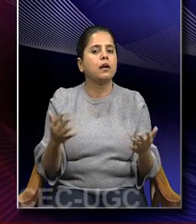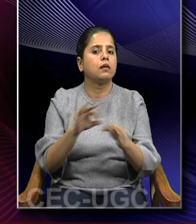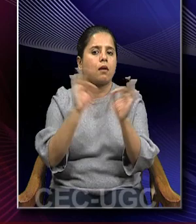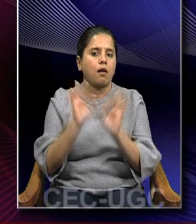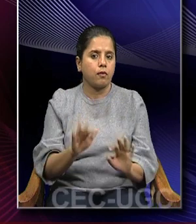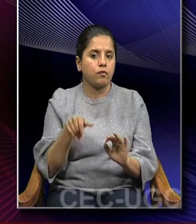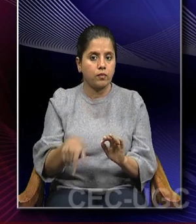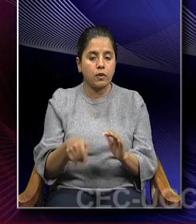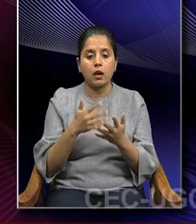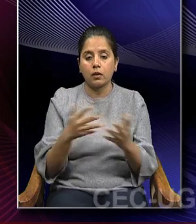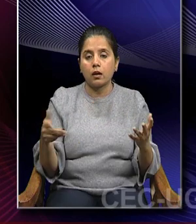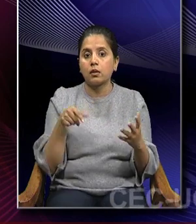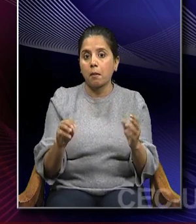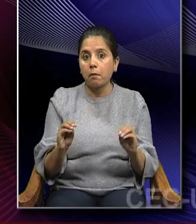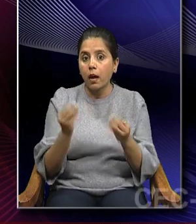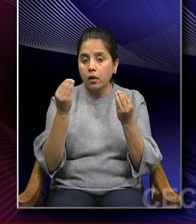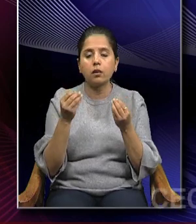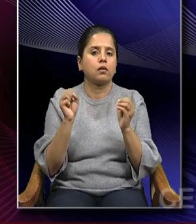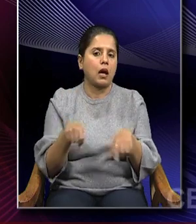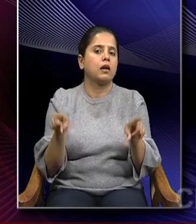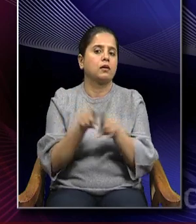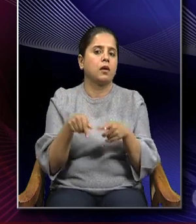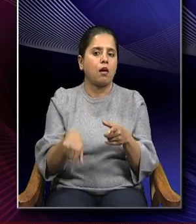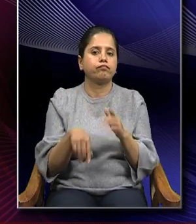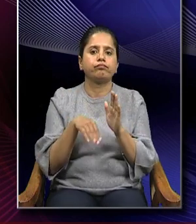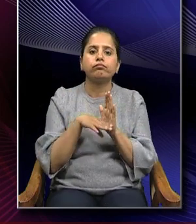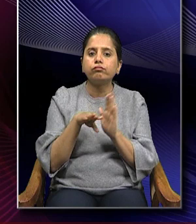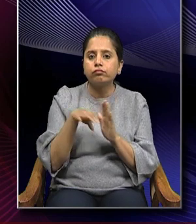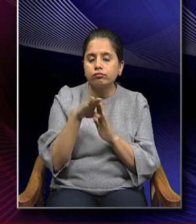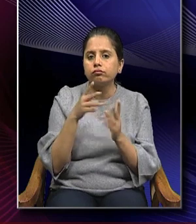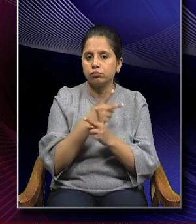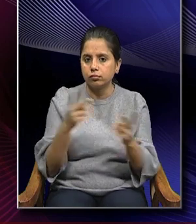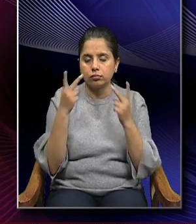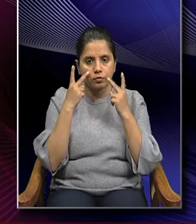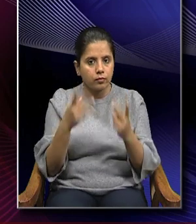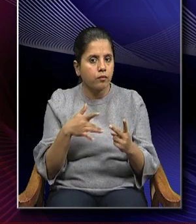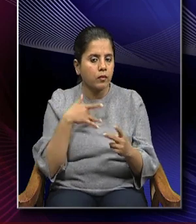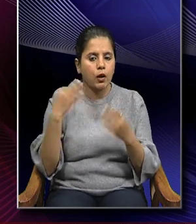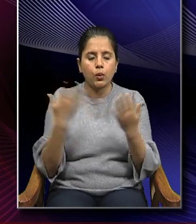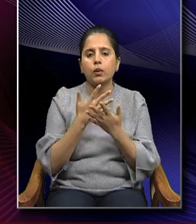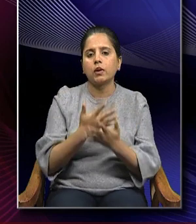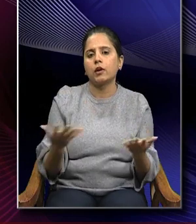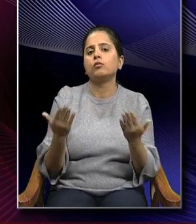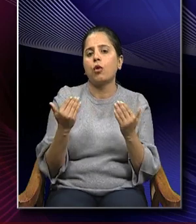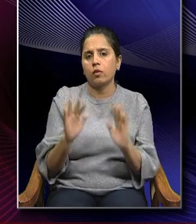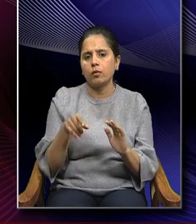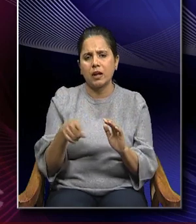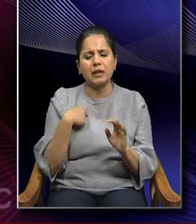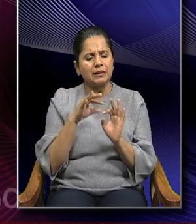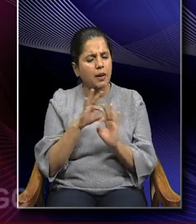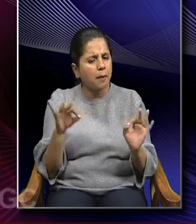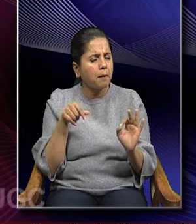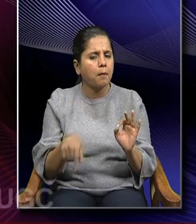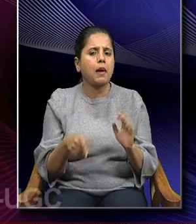So, product improvement can also be a level of a new product wherein we are simply making